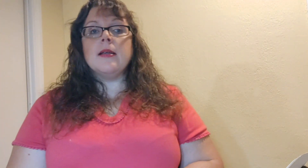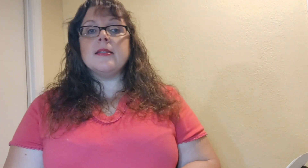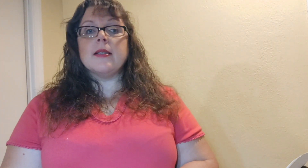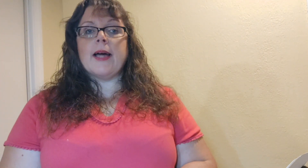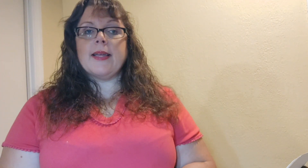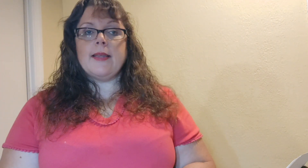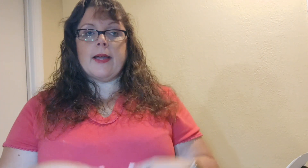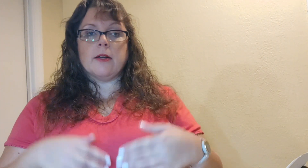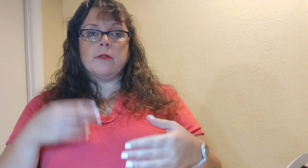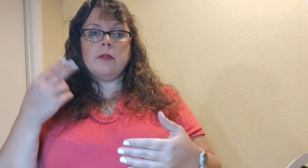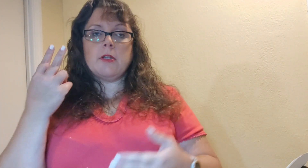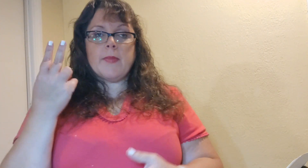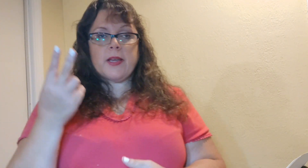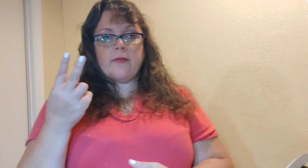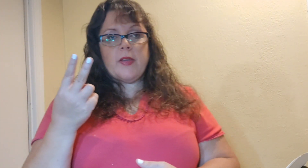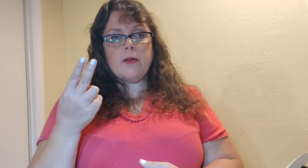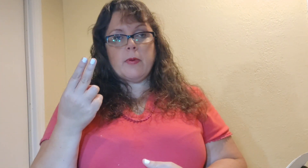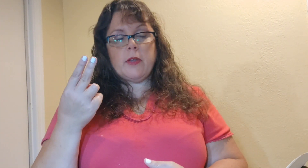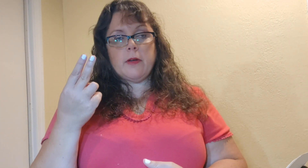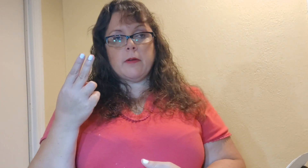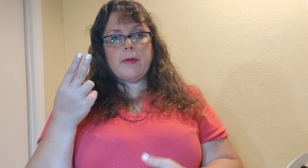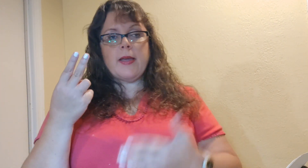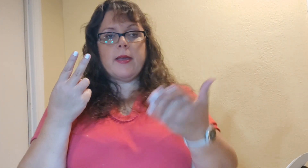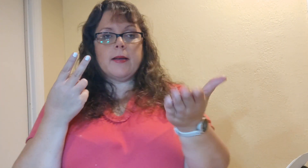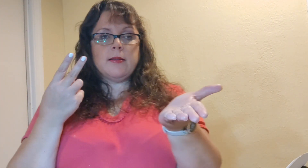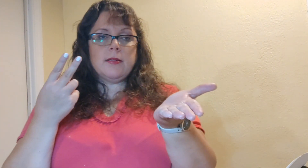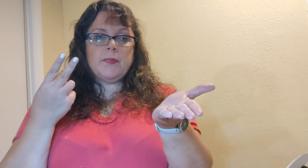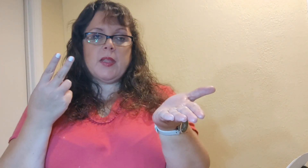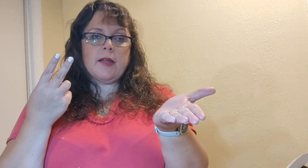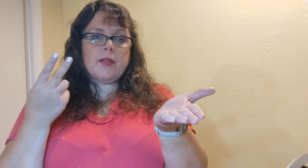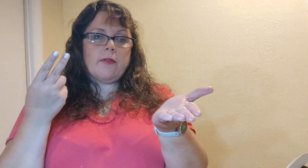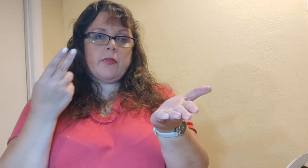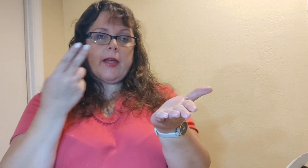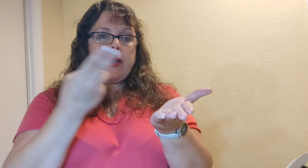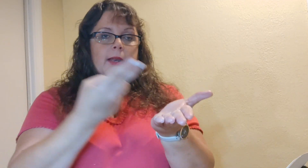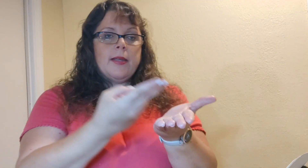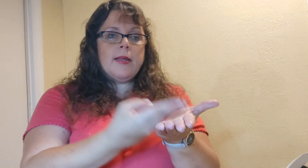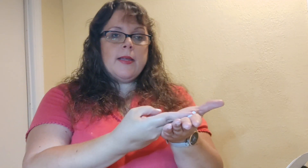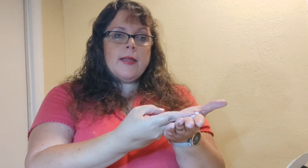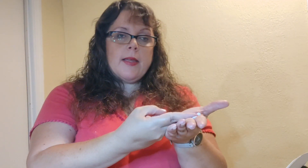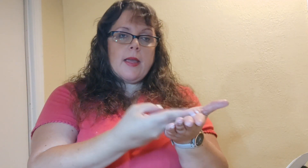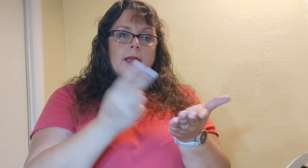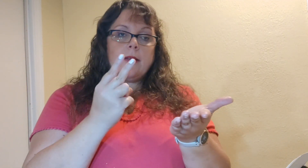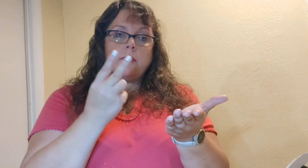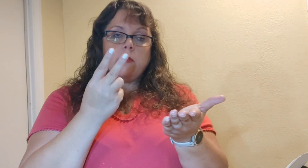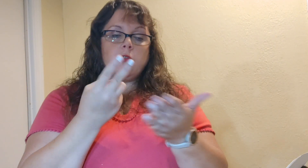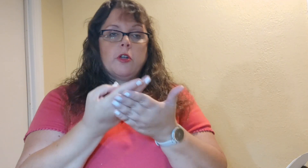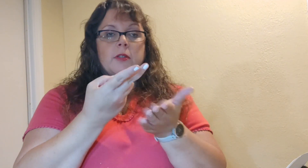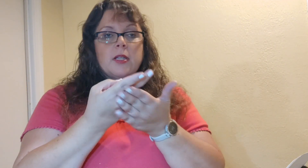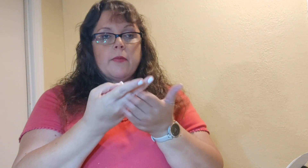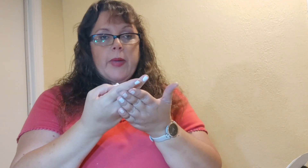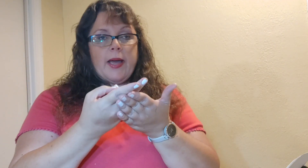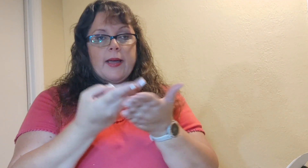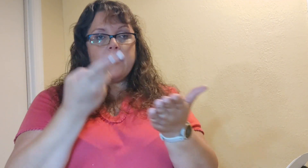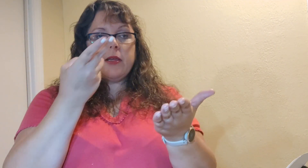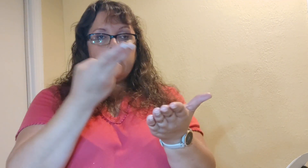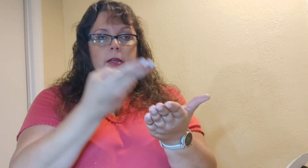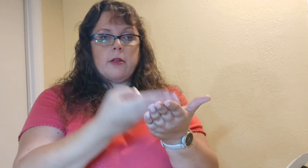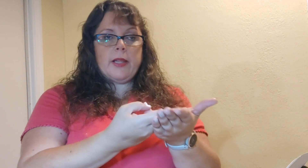And to lie down, you make a V with your right hand and left hand flat, and turn to the back, and you